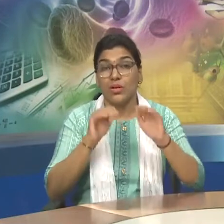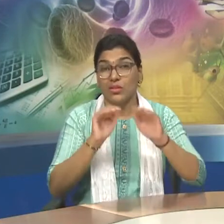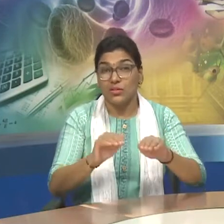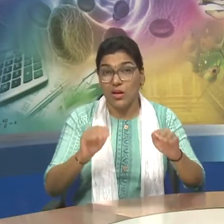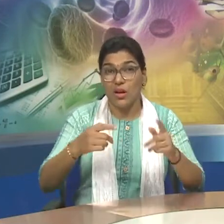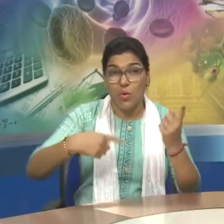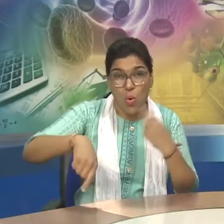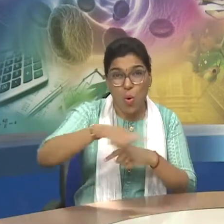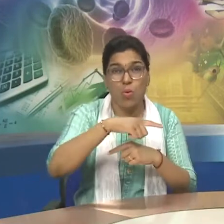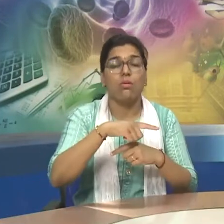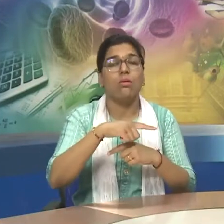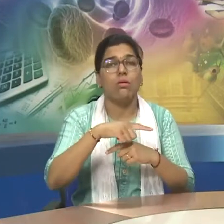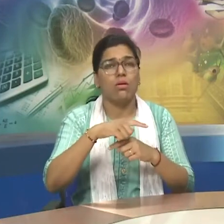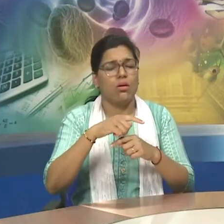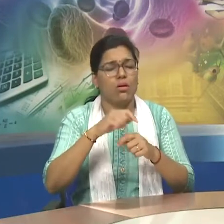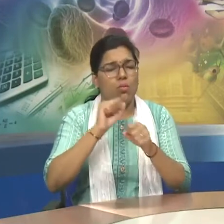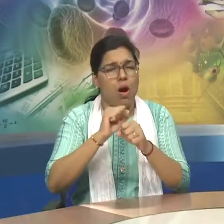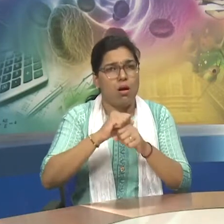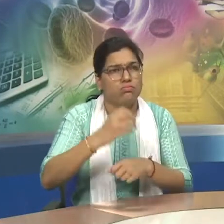full-time work,